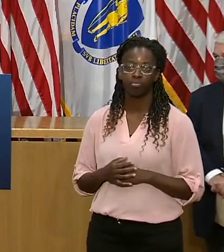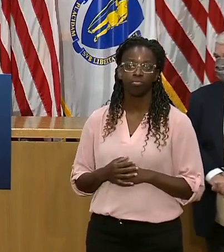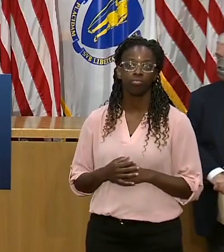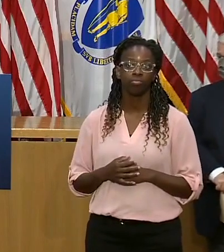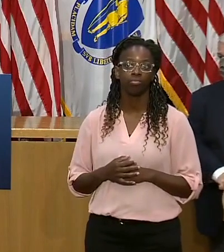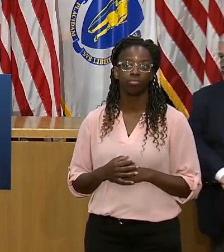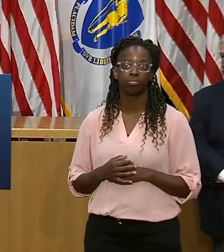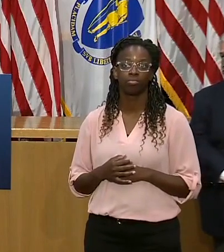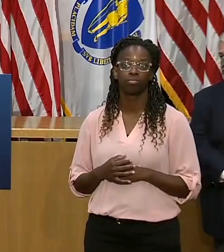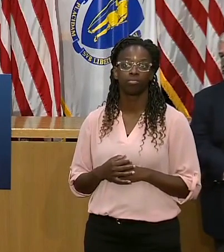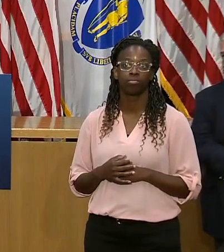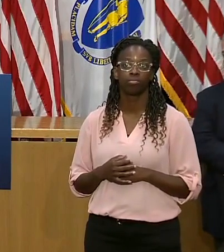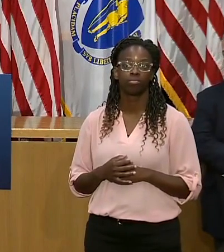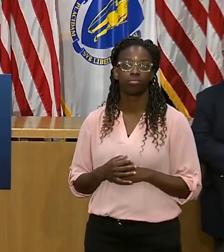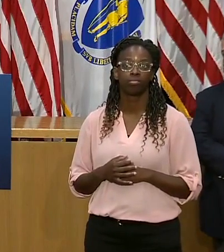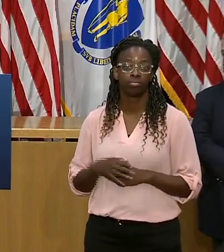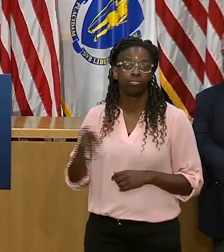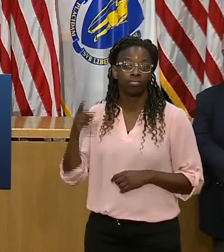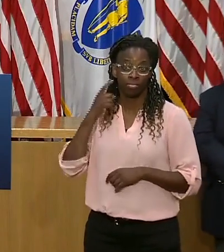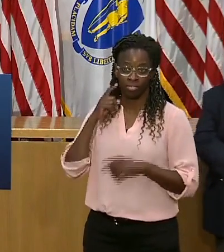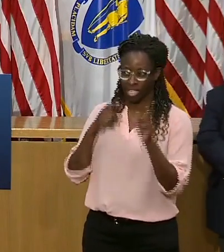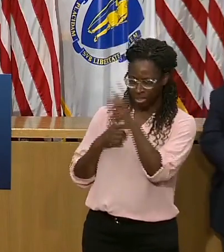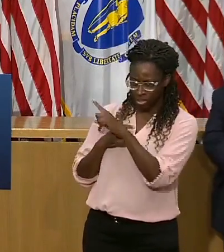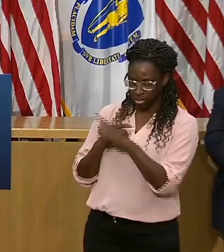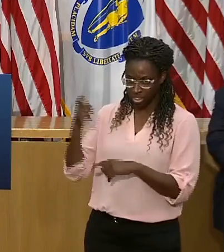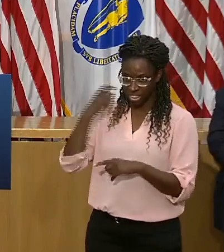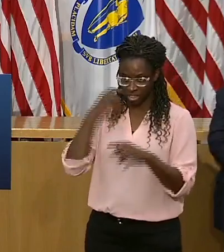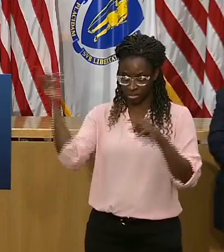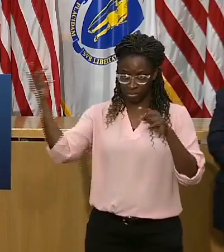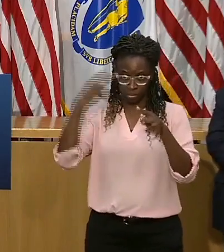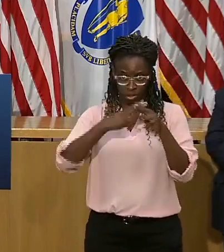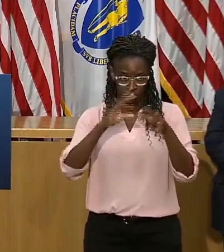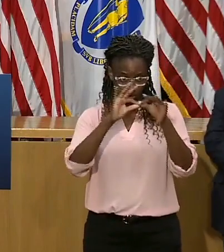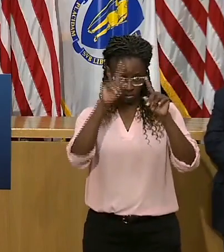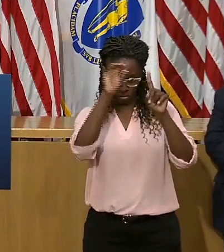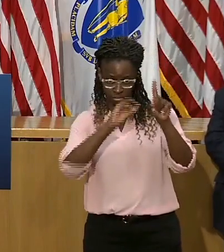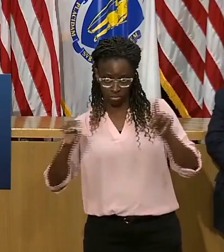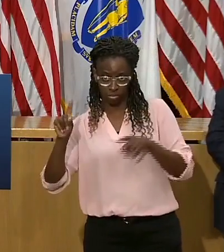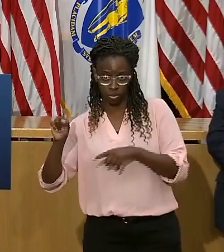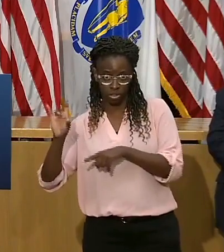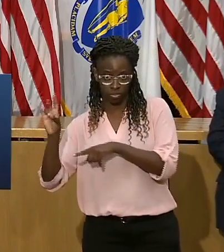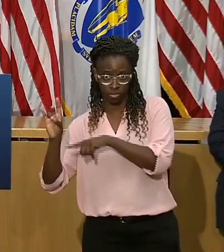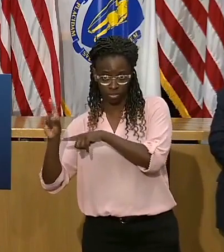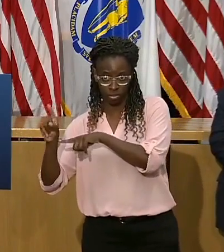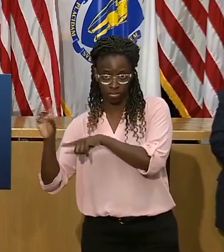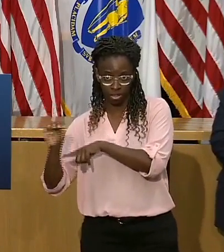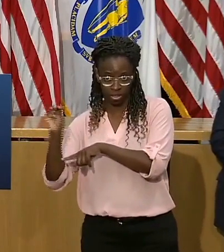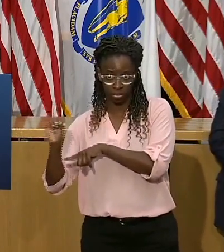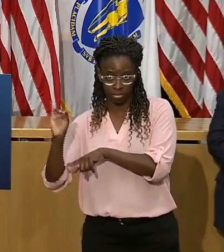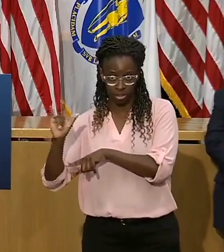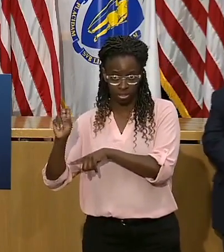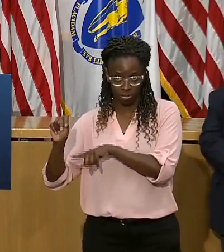mentioned that we need to work with the legislature on is in fact the resources that are attached to House 2.